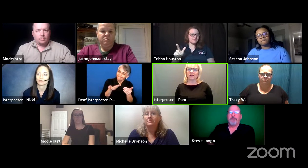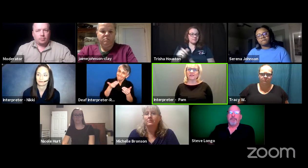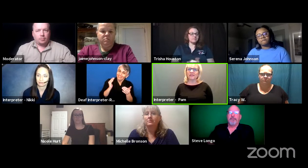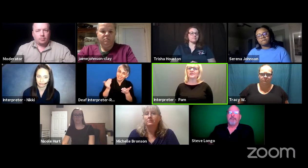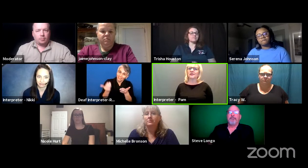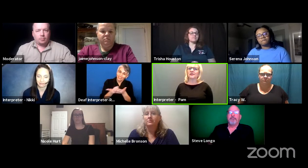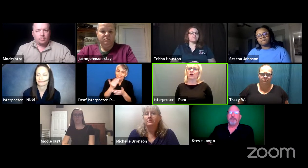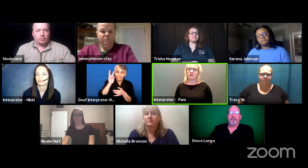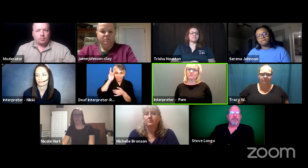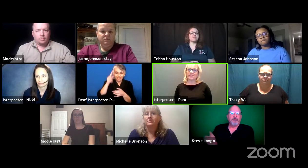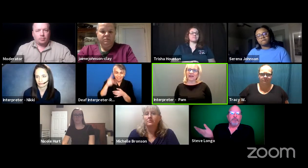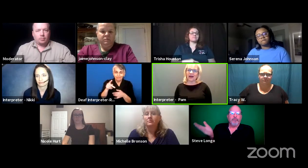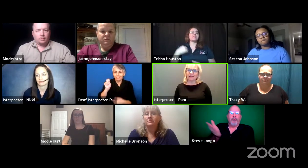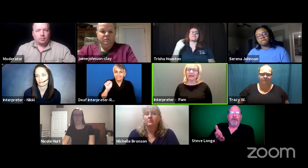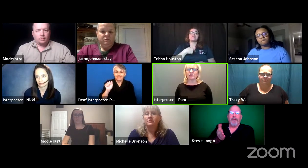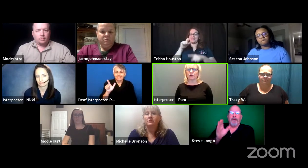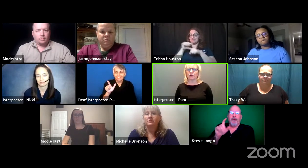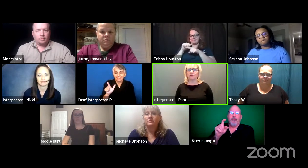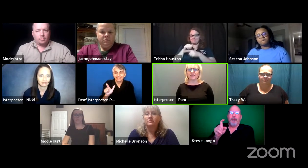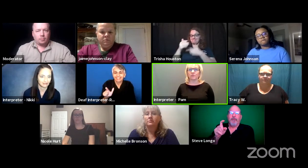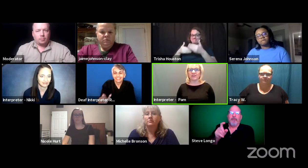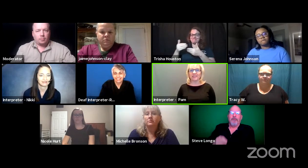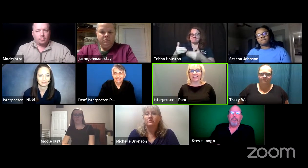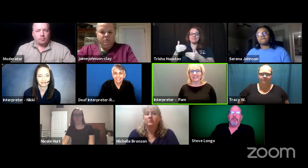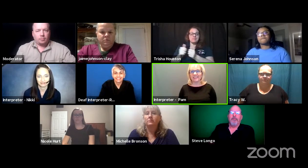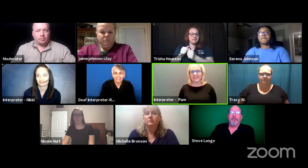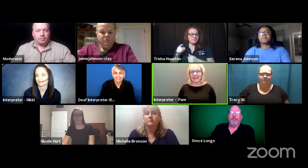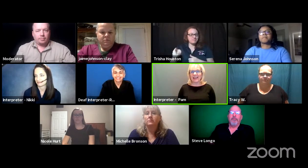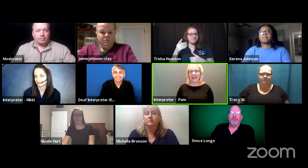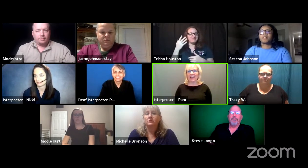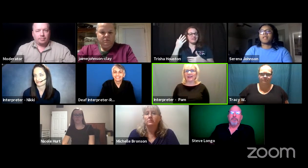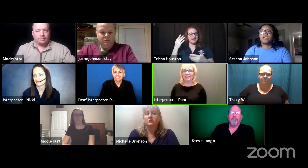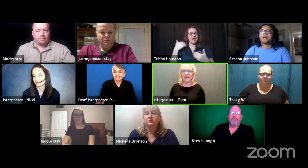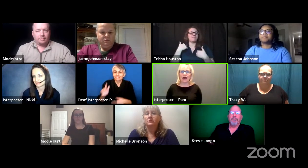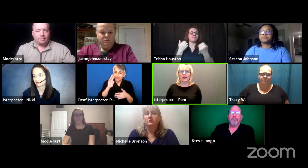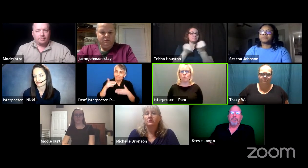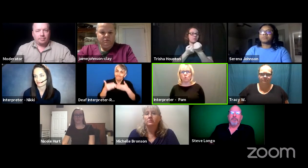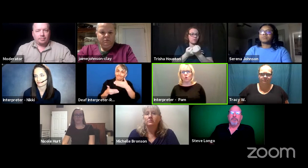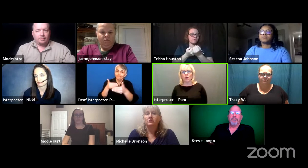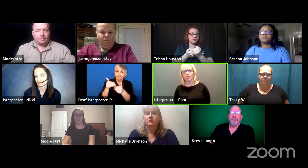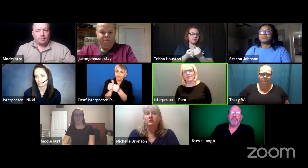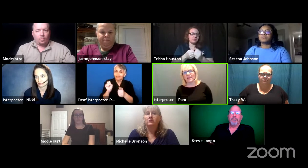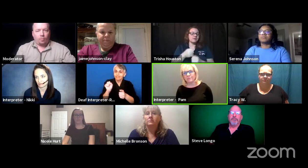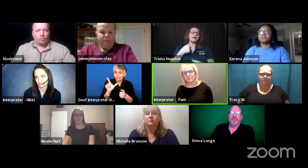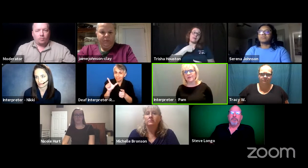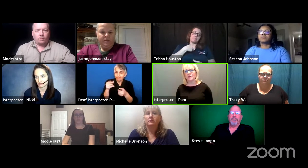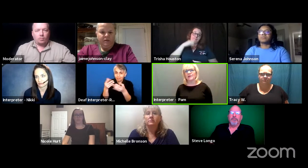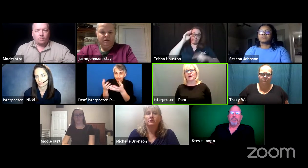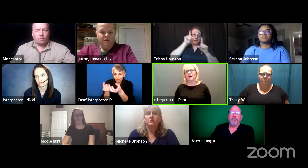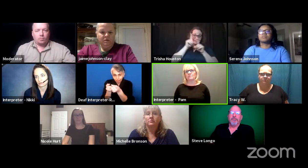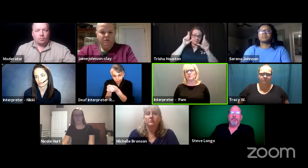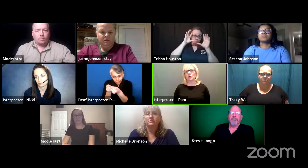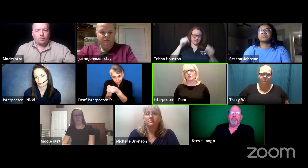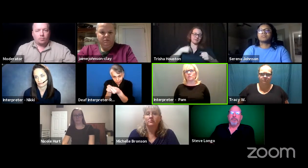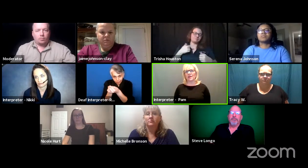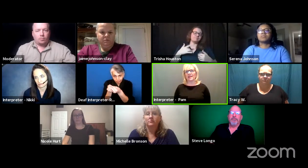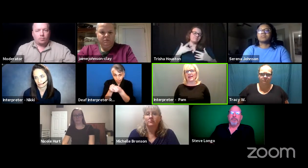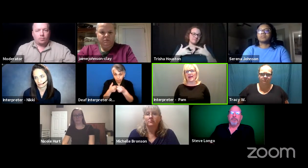will welcome Sal as our new vice president. And I will work with him so that we can